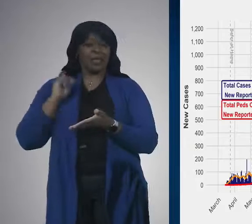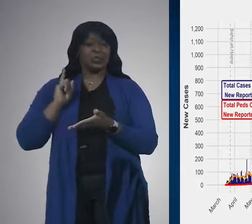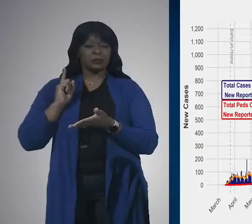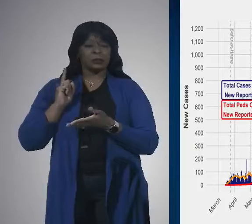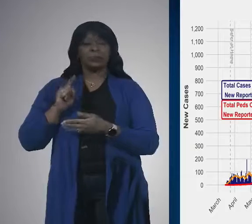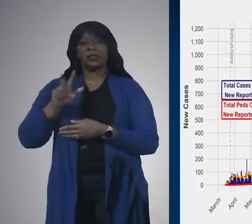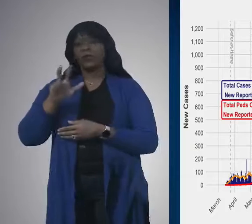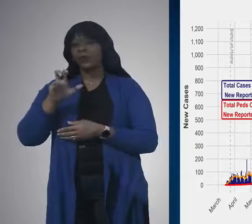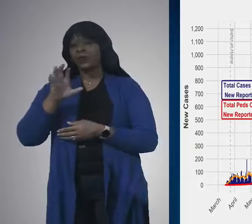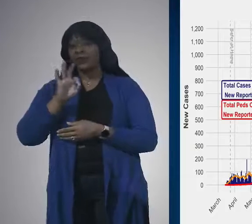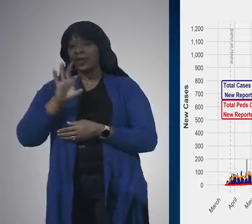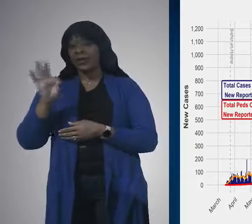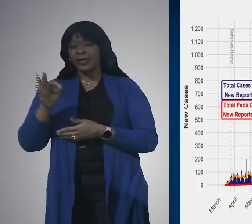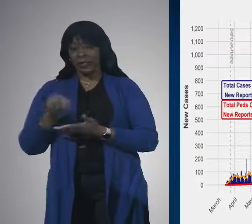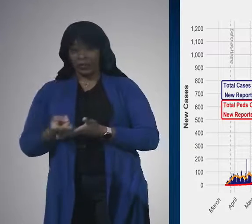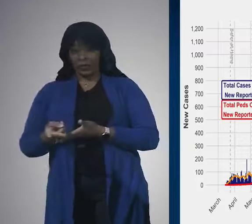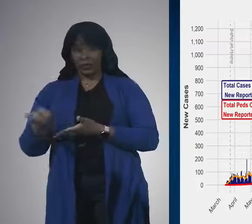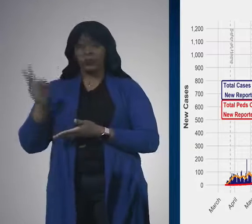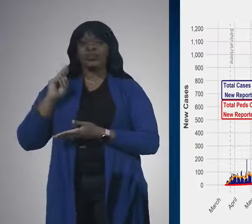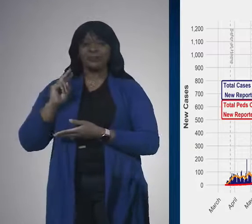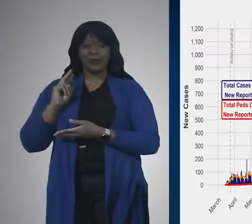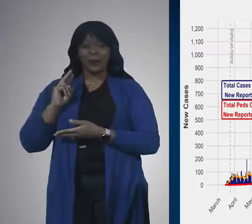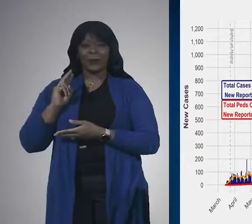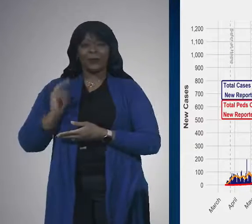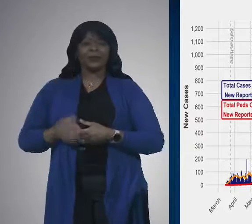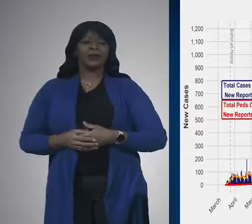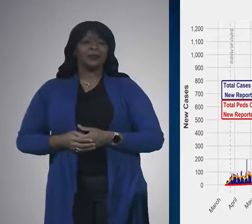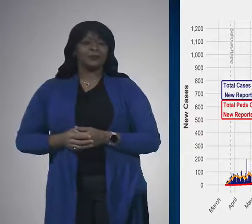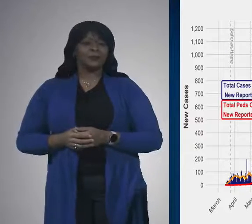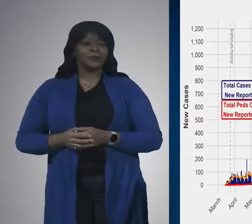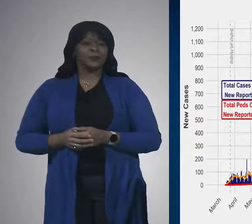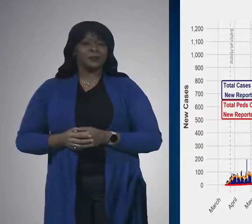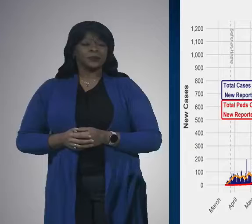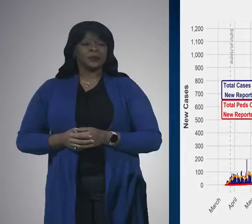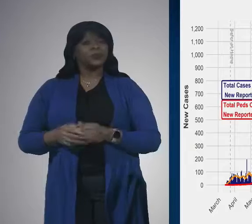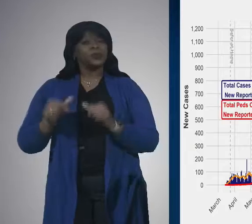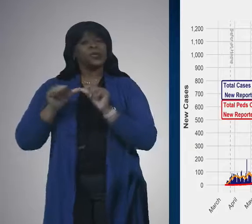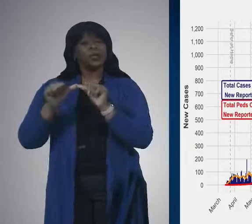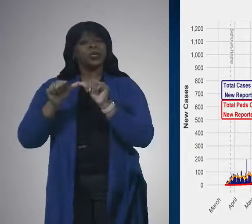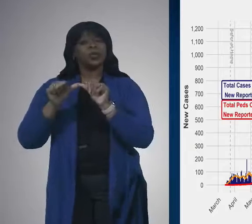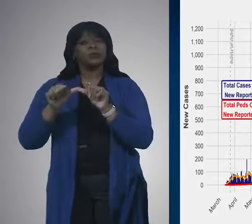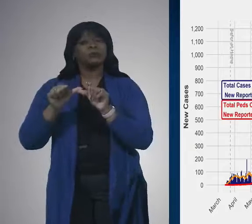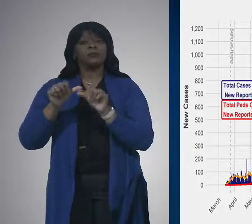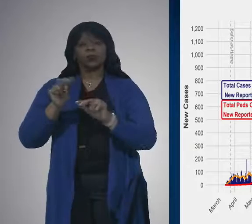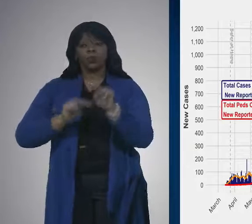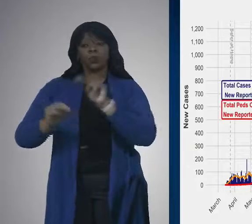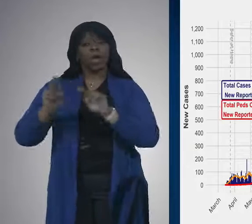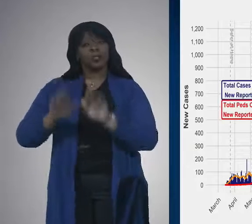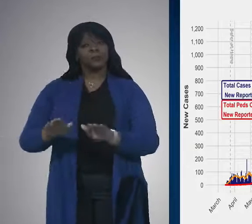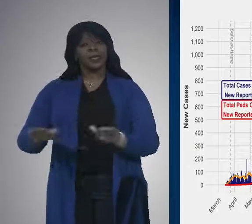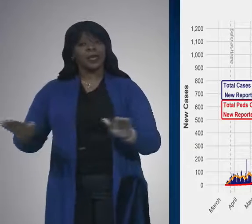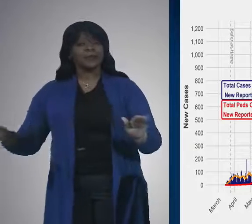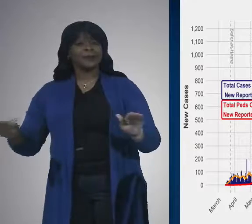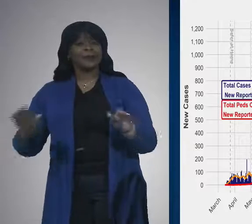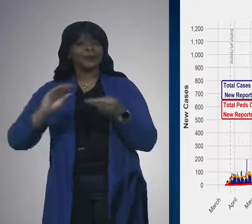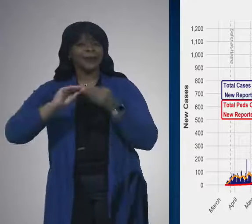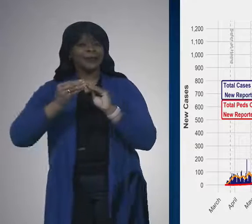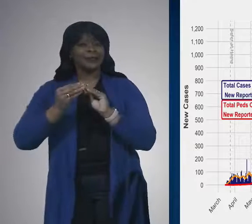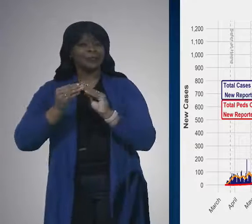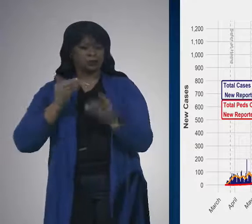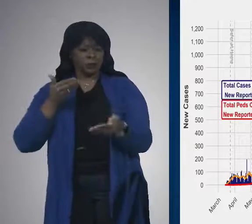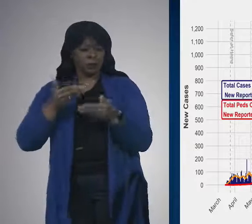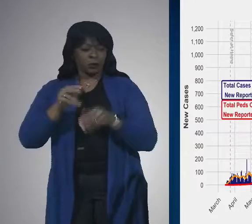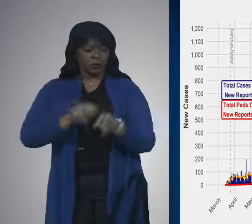and 399 2 weeks ago. We also continue to watch the pediatric cases closely, and